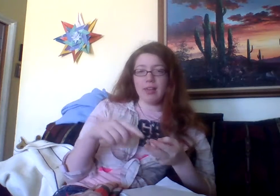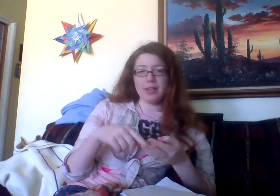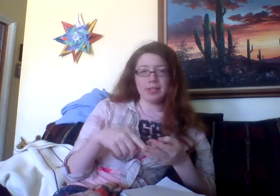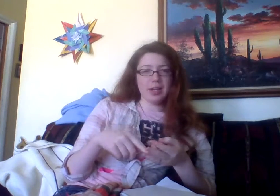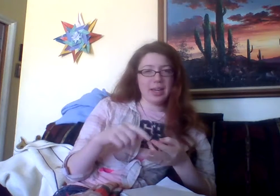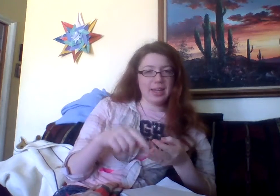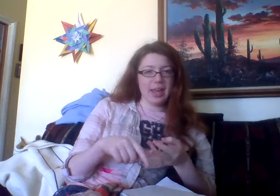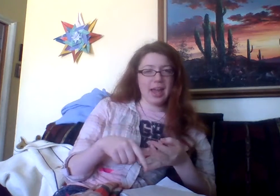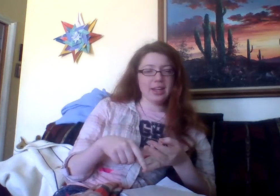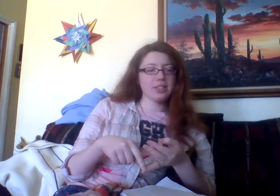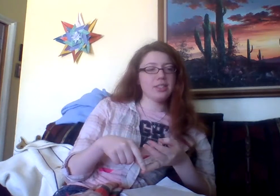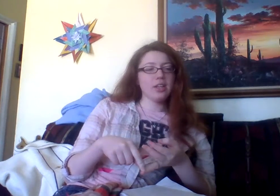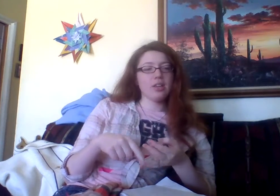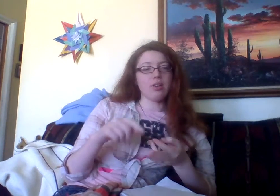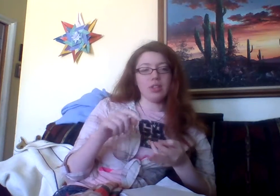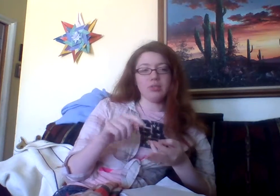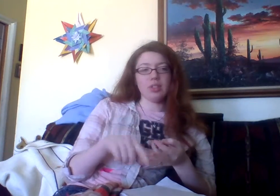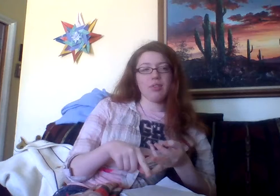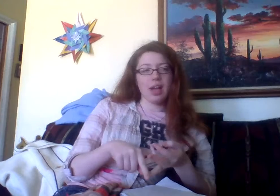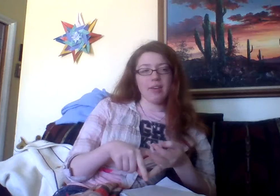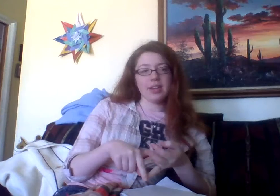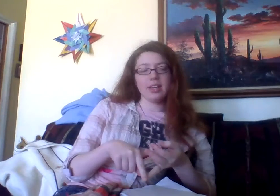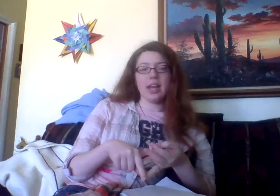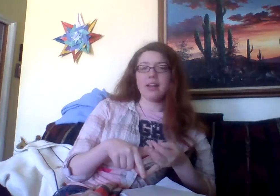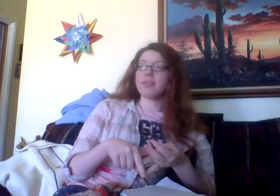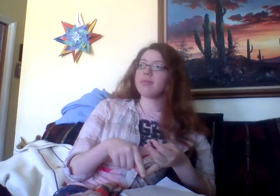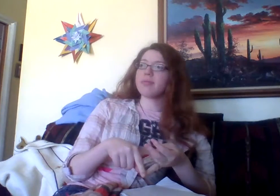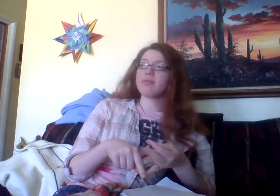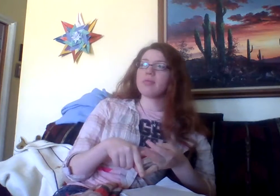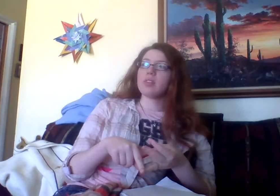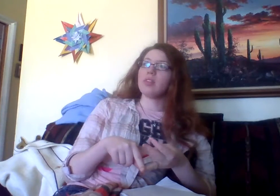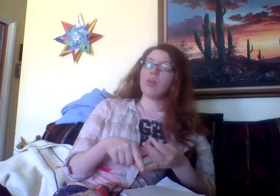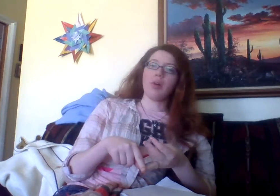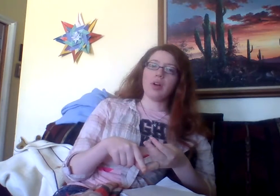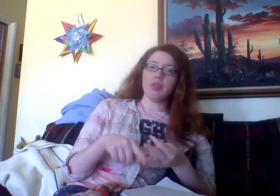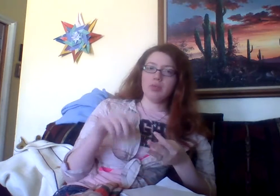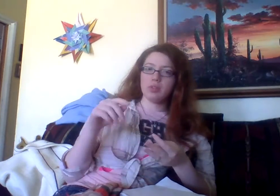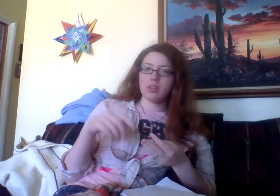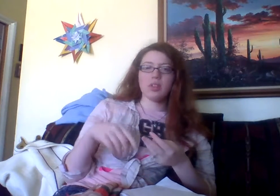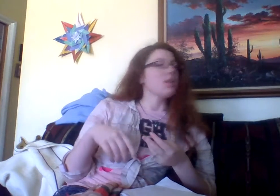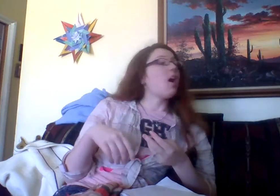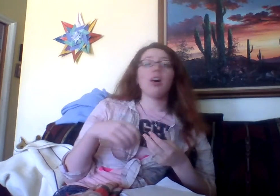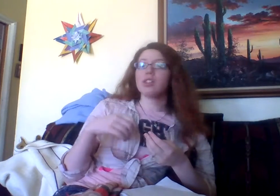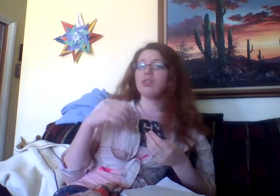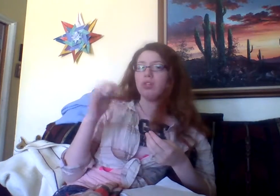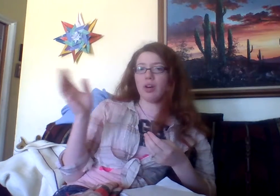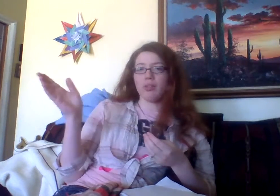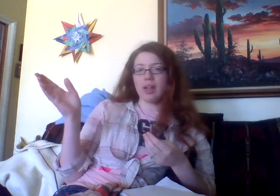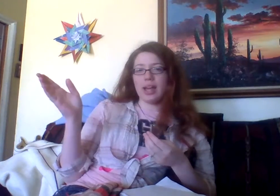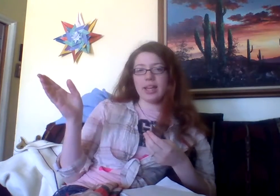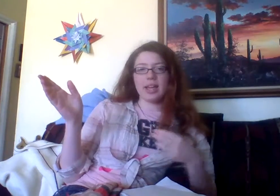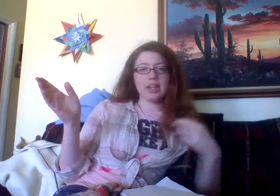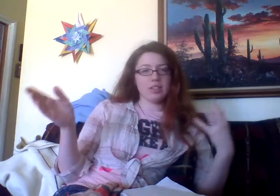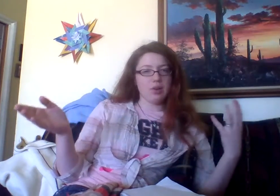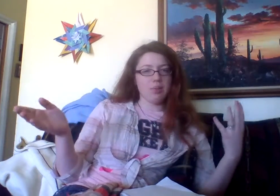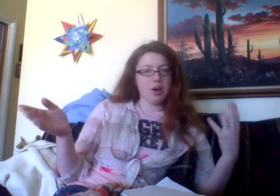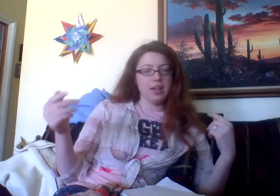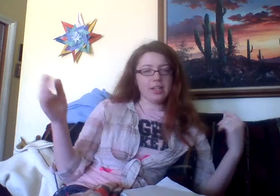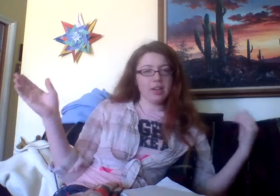haven't done it yet, or you don't have it yet, or you also don't like it, don't want it, and all